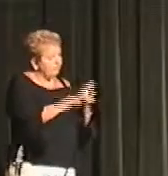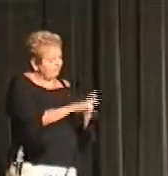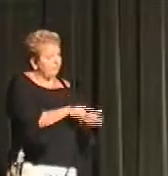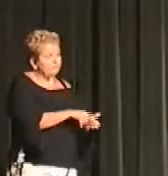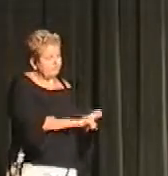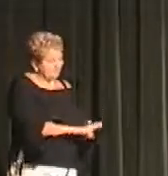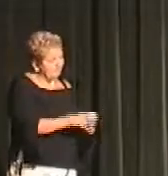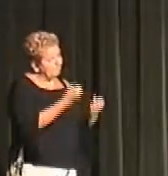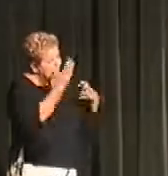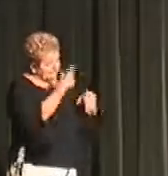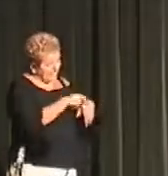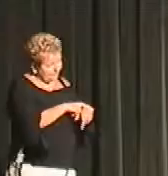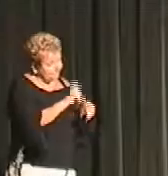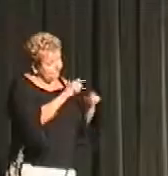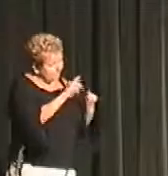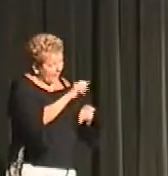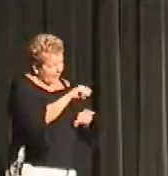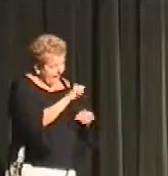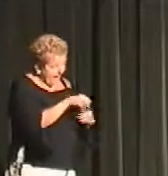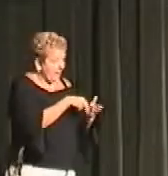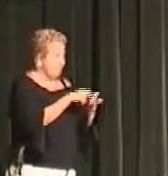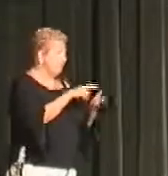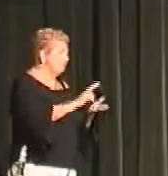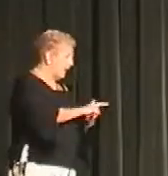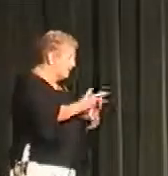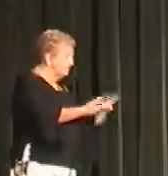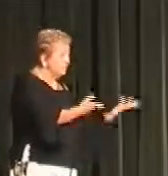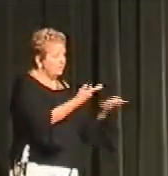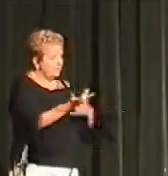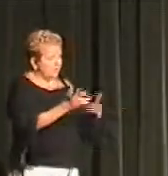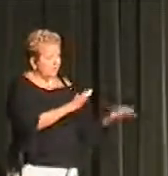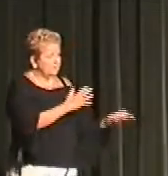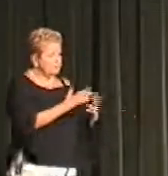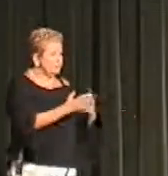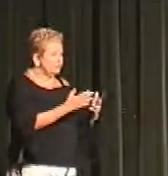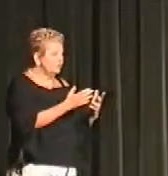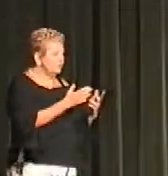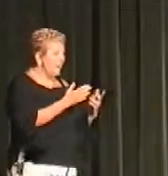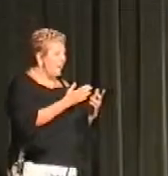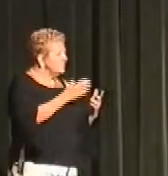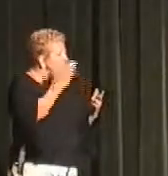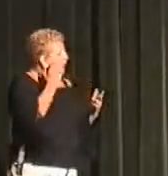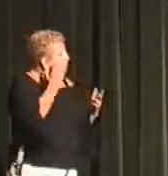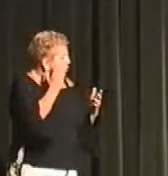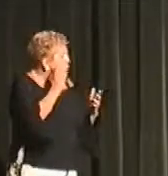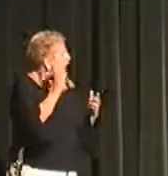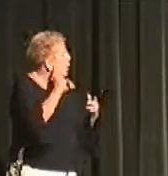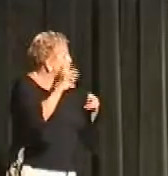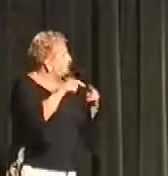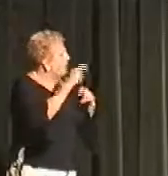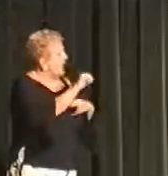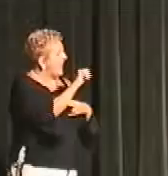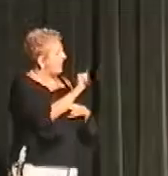in Alcoholics Anonymous. And she had varying means of sobriety, so I knew about AA. I didn't think it worked very well, I